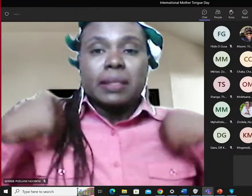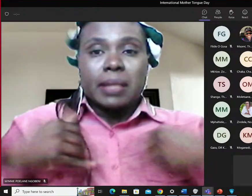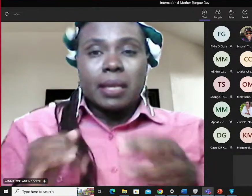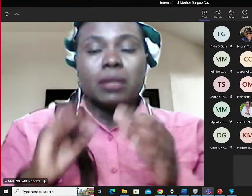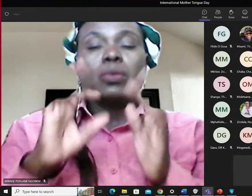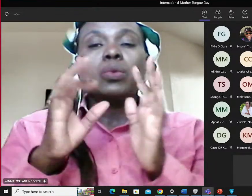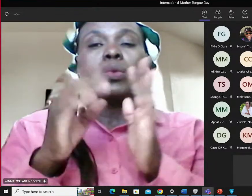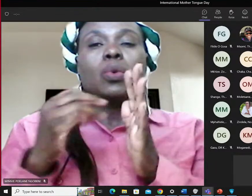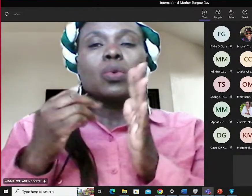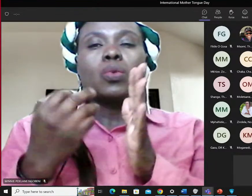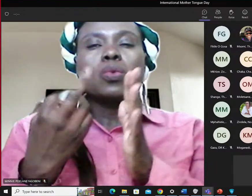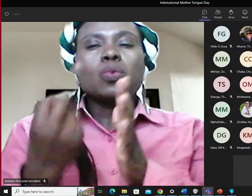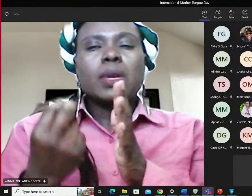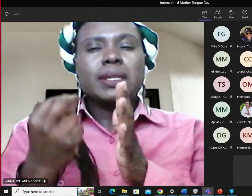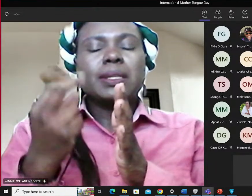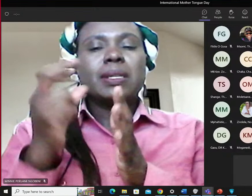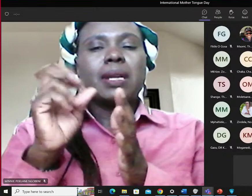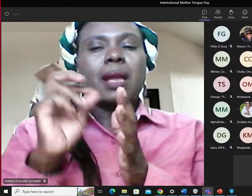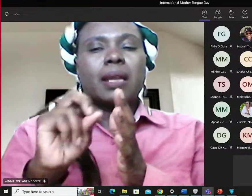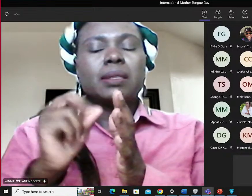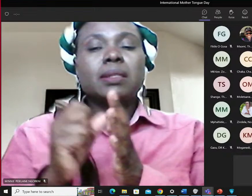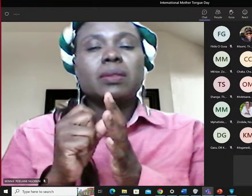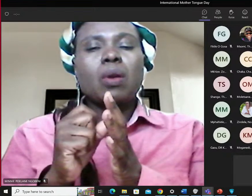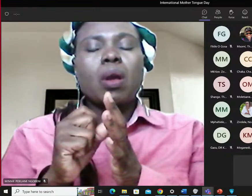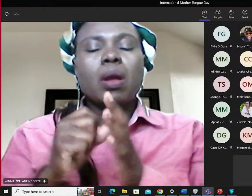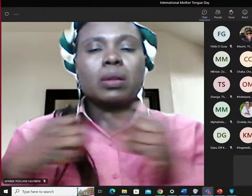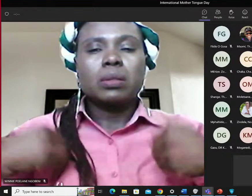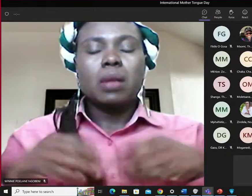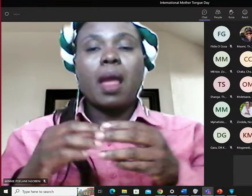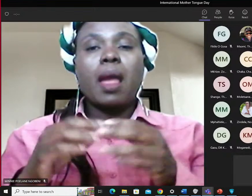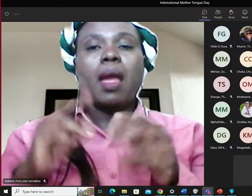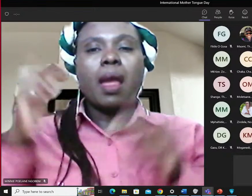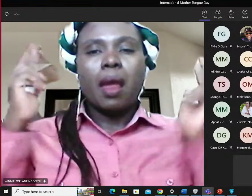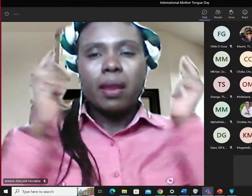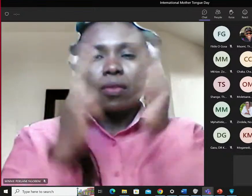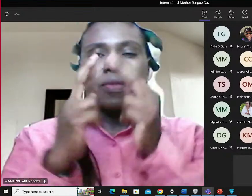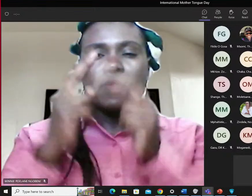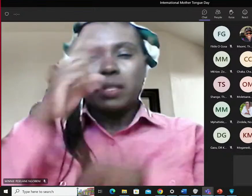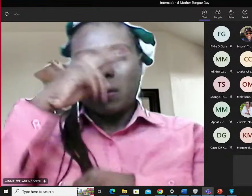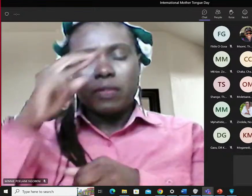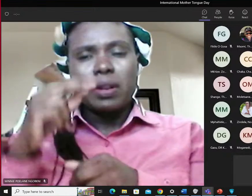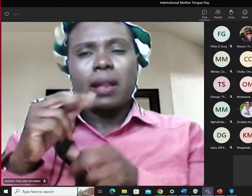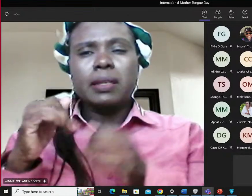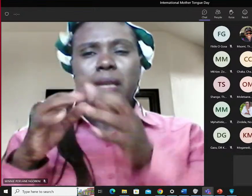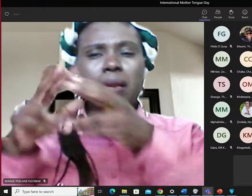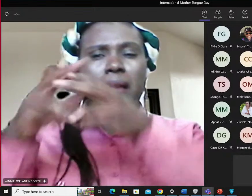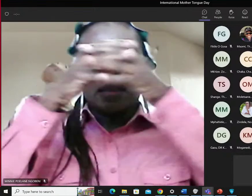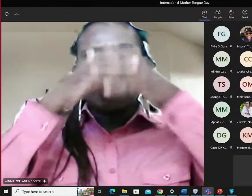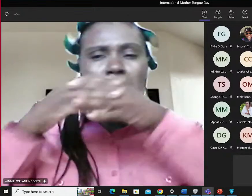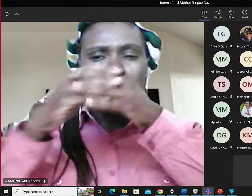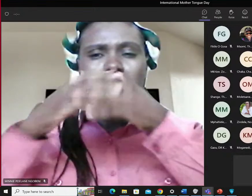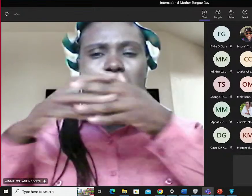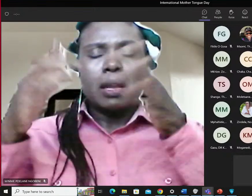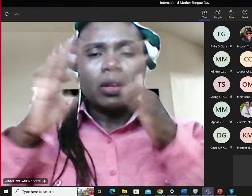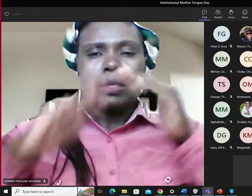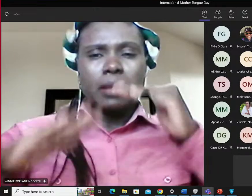International Translation Day Colloquium at UNISA. The International Translation Day is celebrated every year